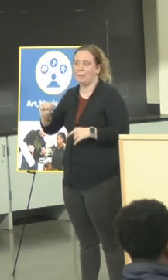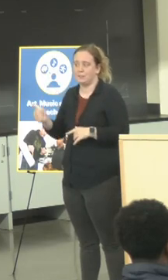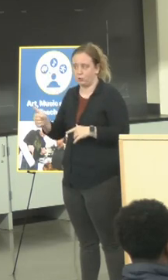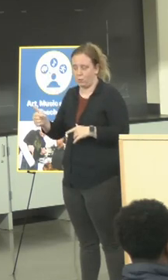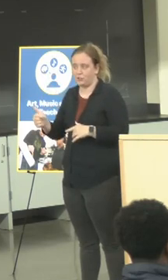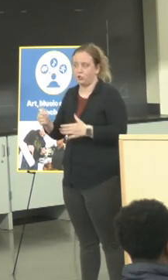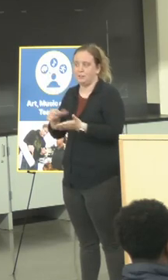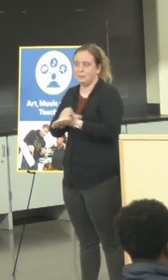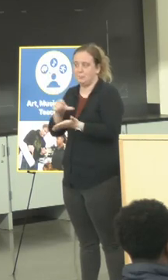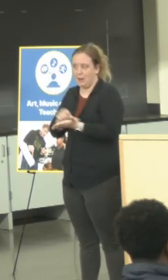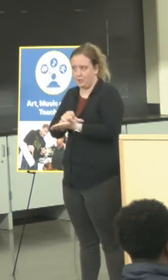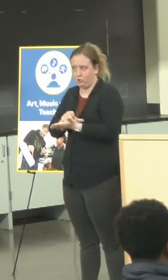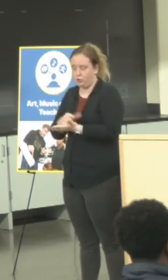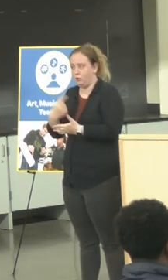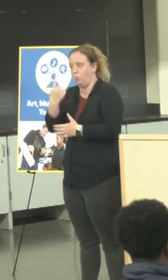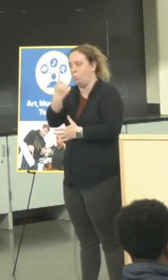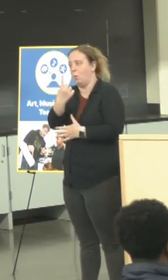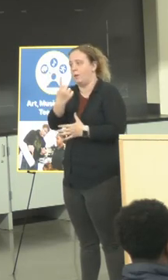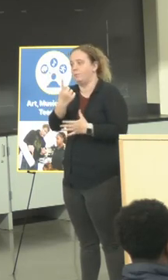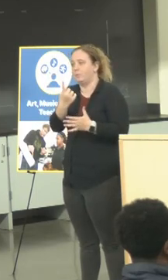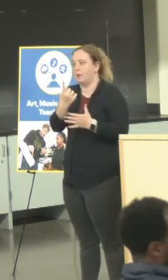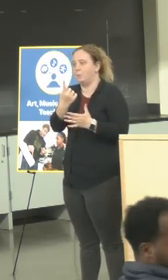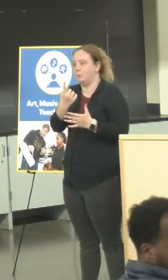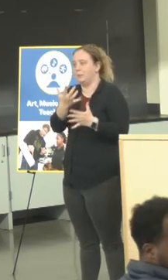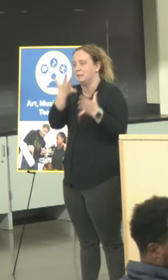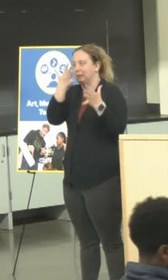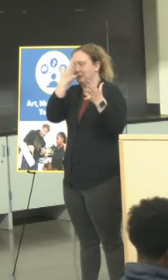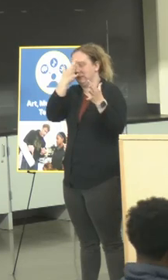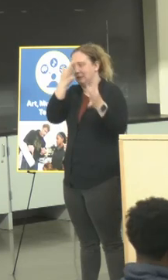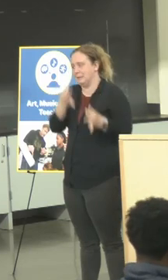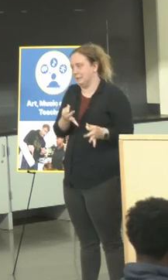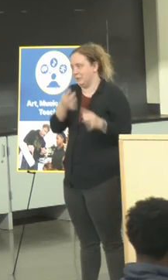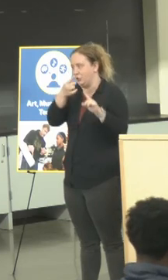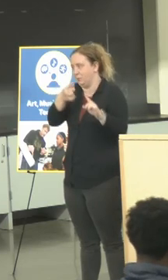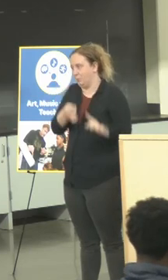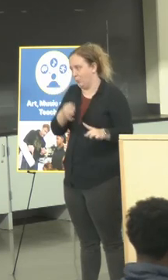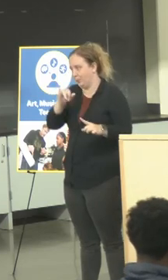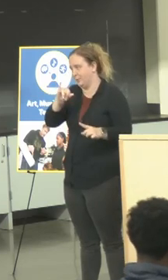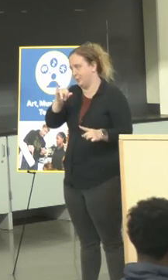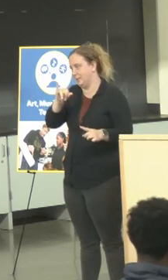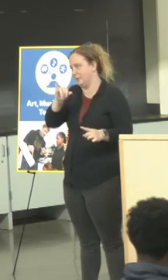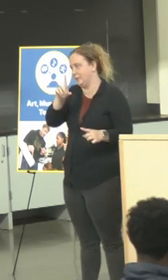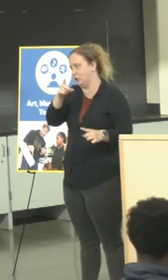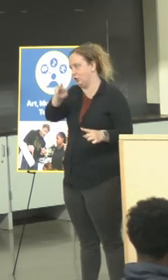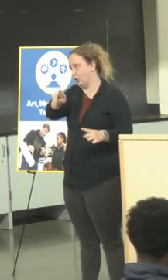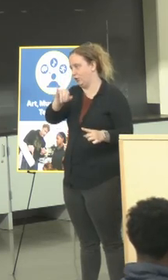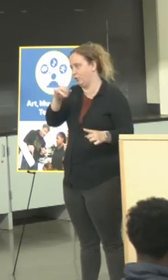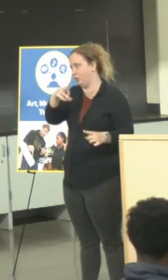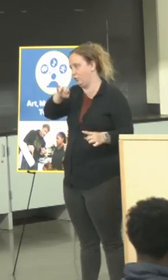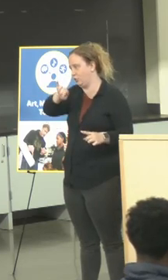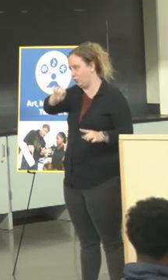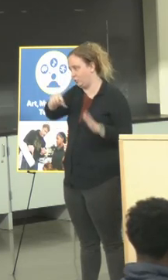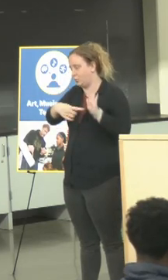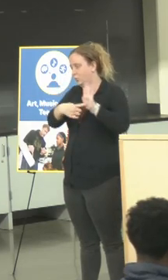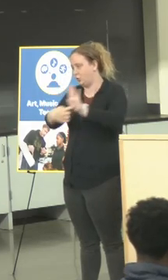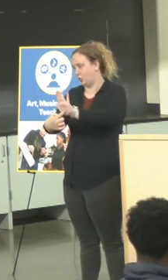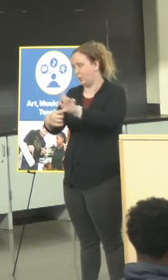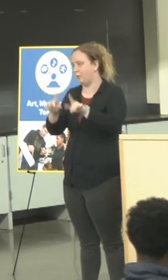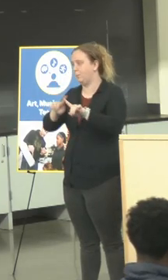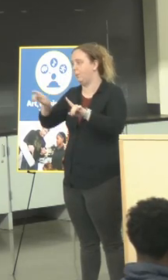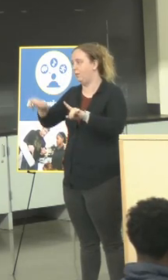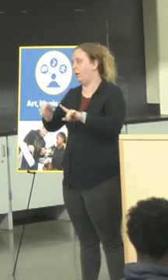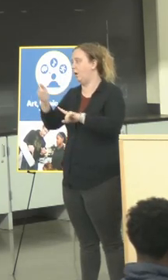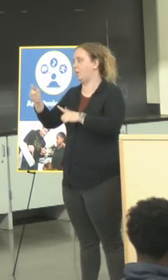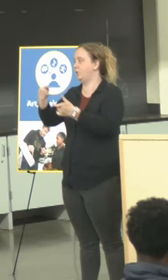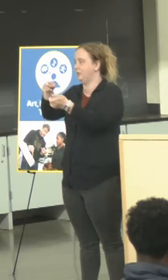that decision point slide that Dr. Jones was showing, and some more detail around what different things might save for